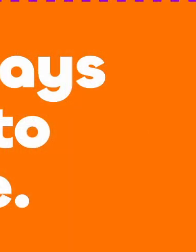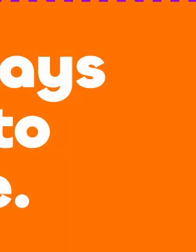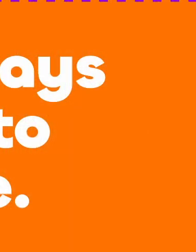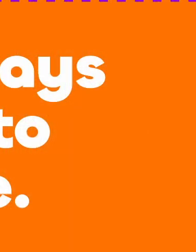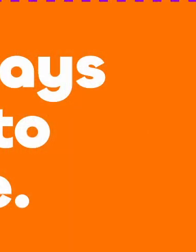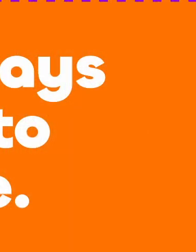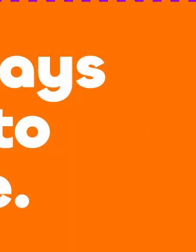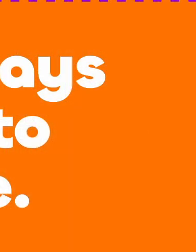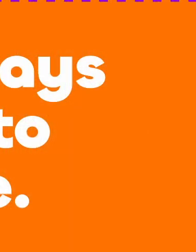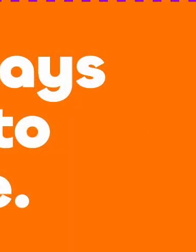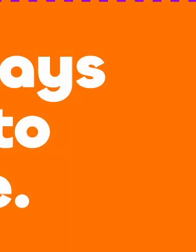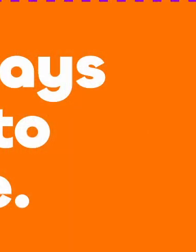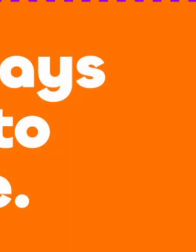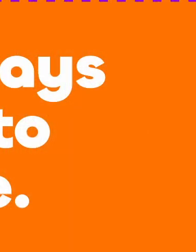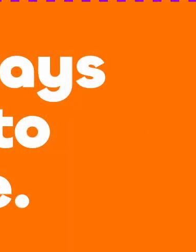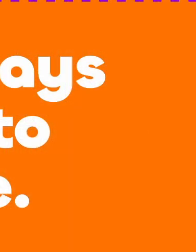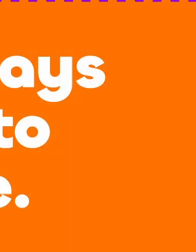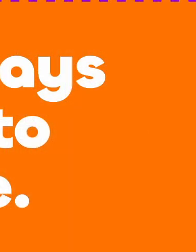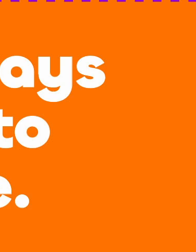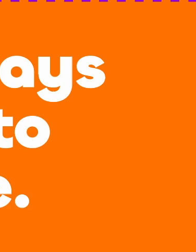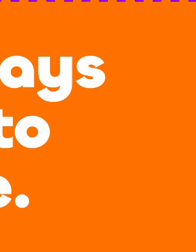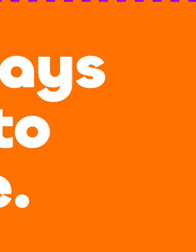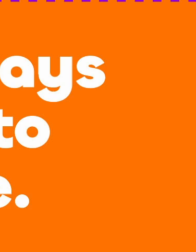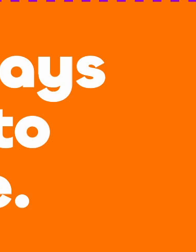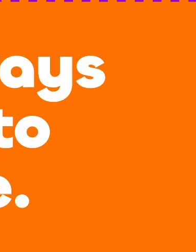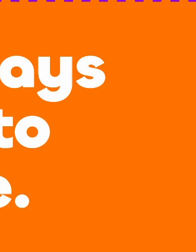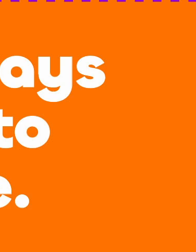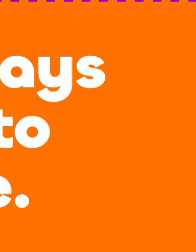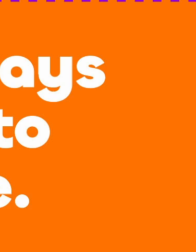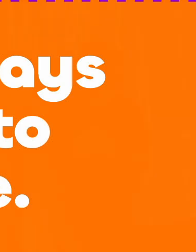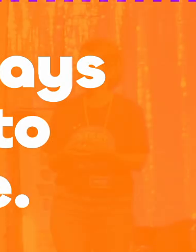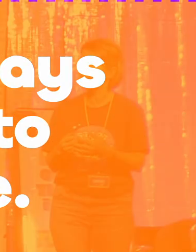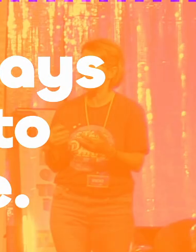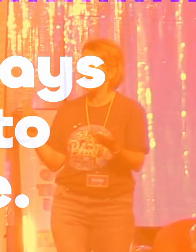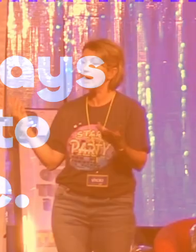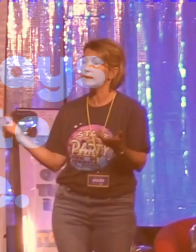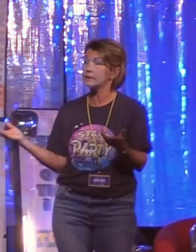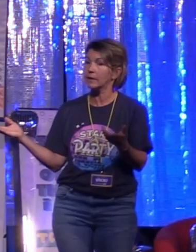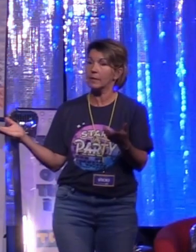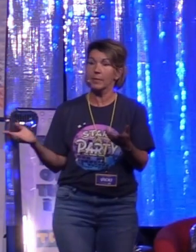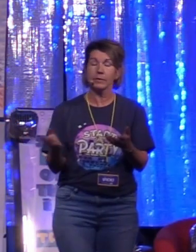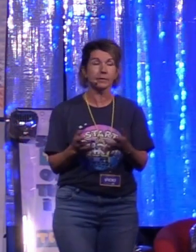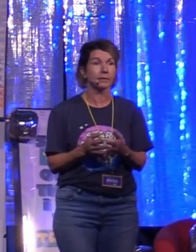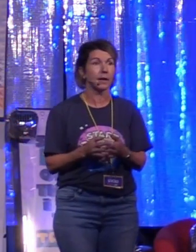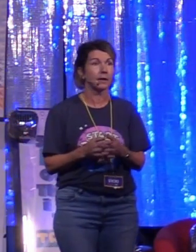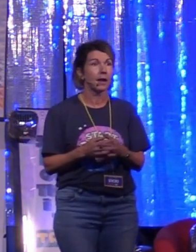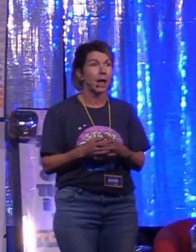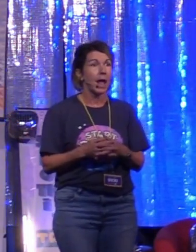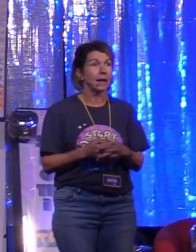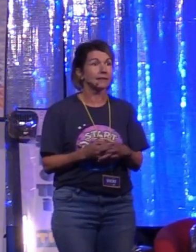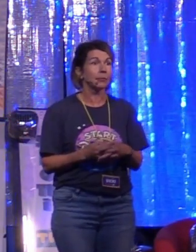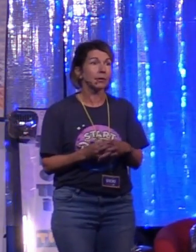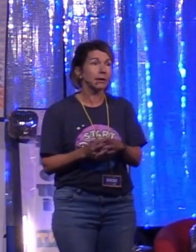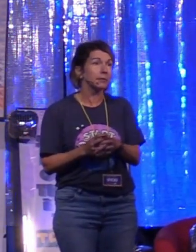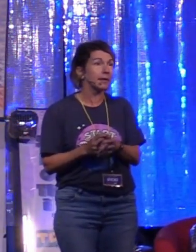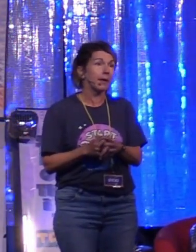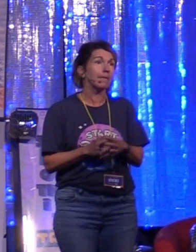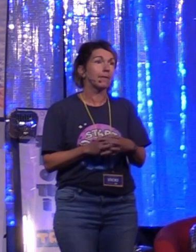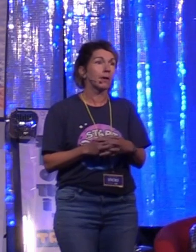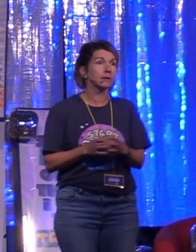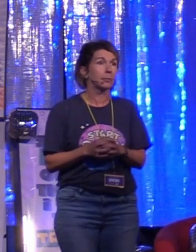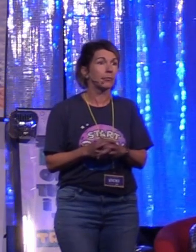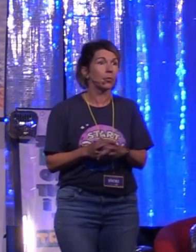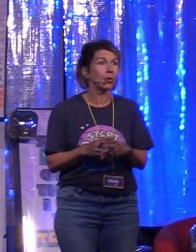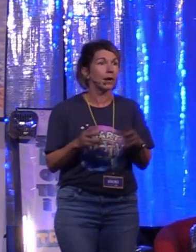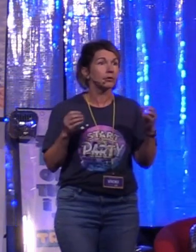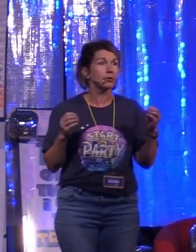face tough times in life, we can find joy by taking a look what God has done in the past, like Amanda said, and see where he was there